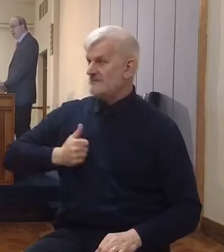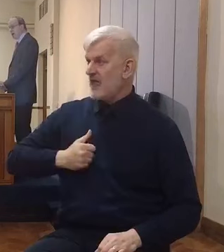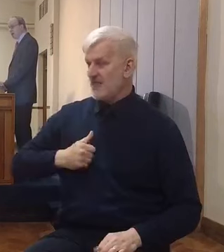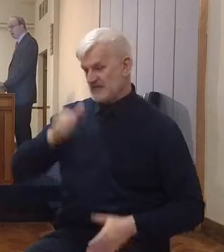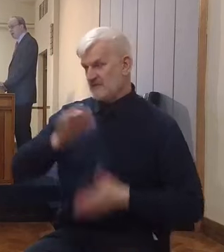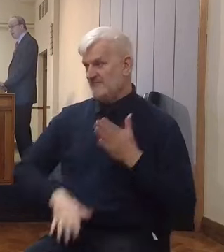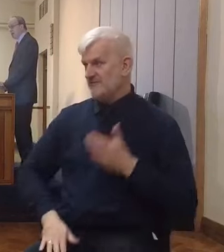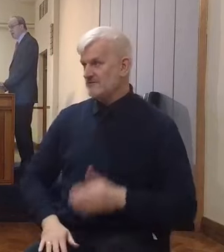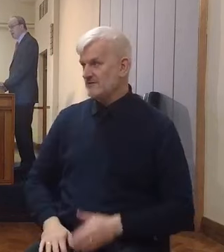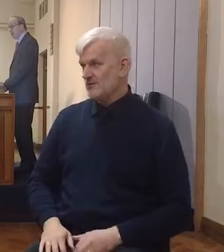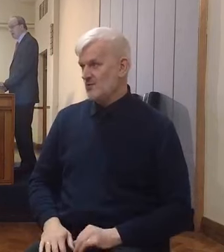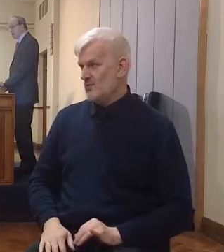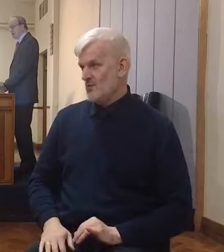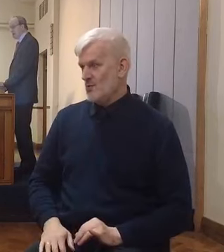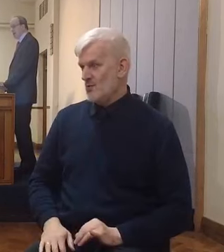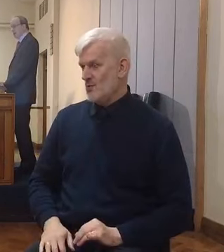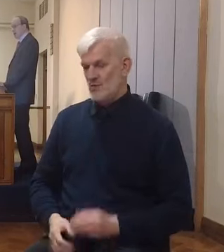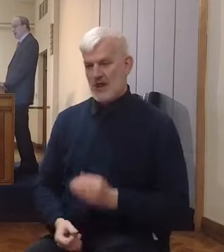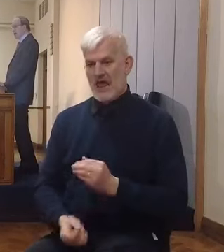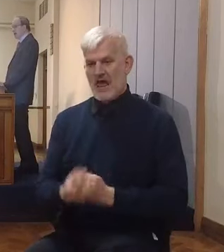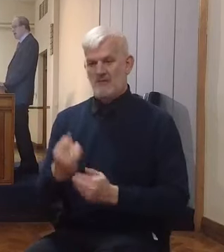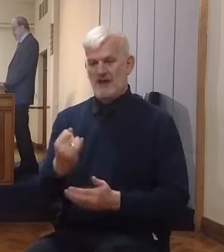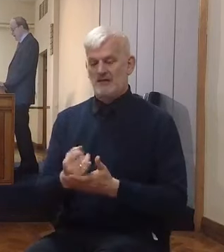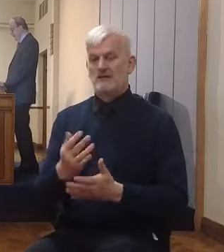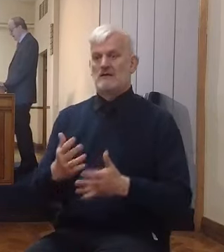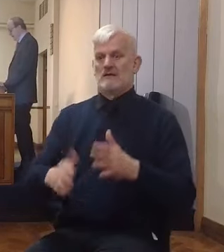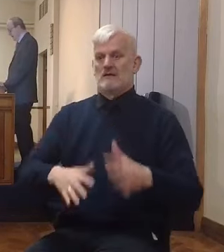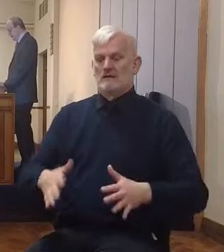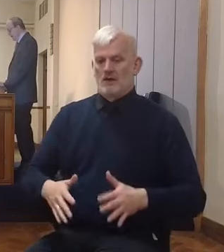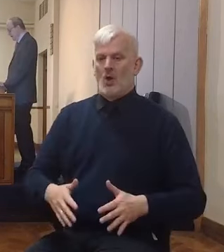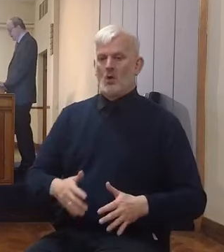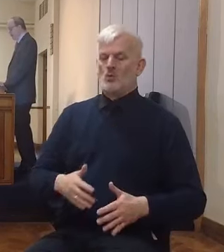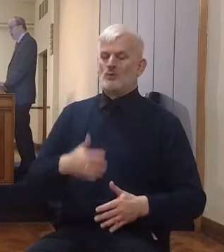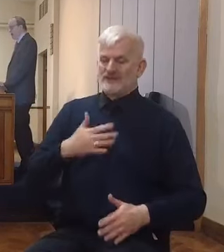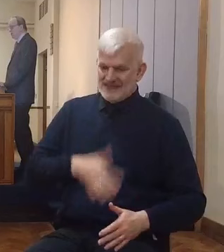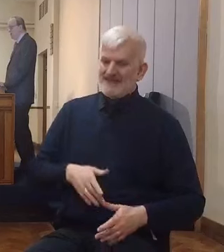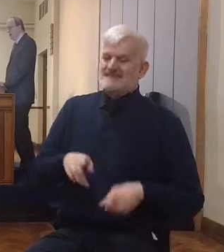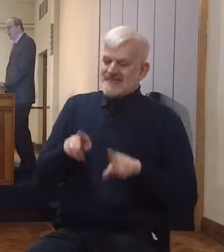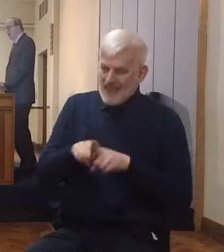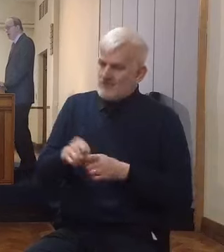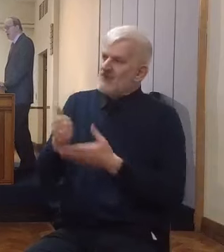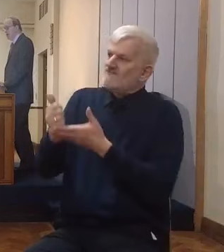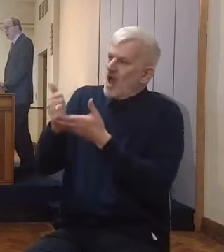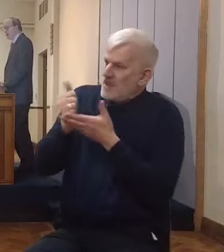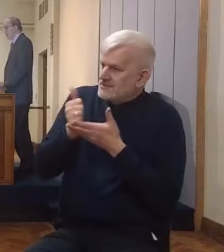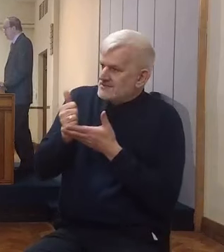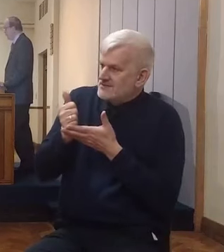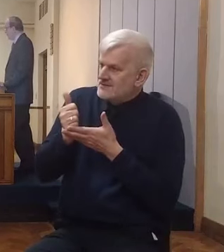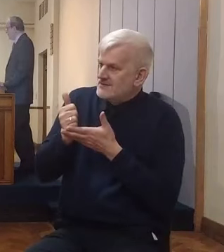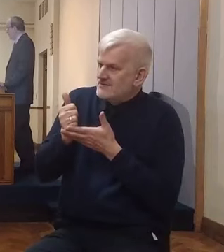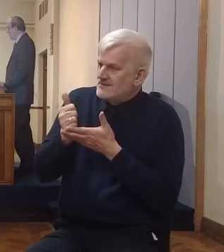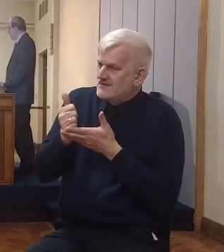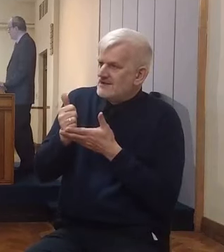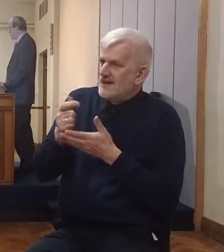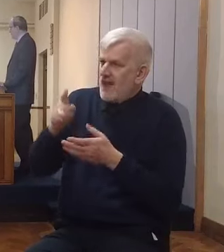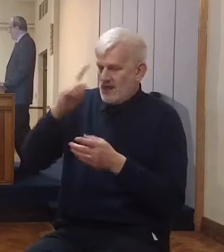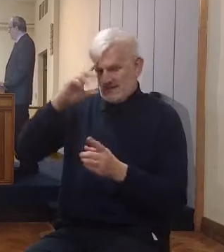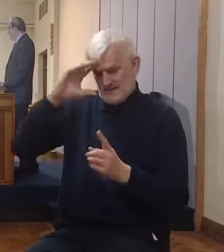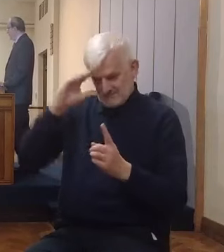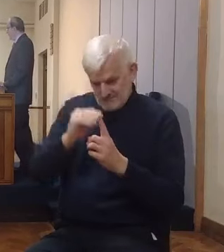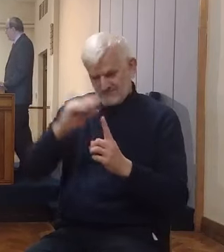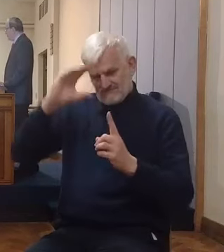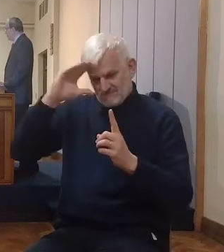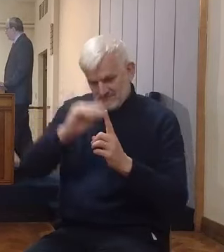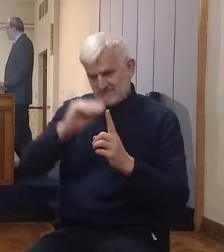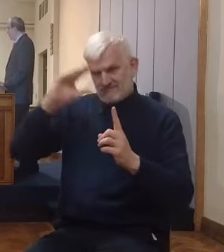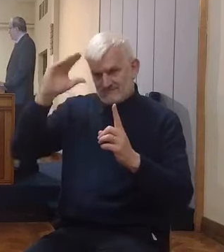another trial comes and we need exactly the same counsel. Be not afraid. Our